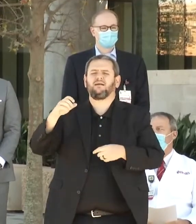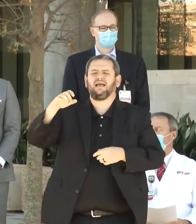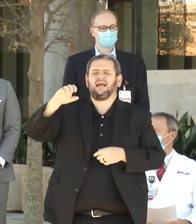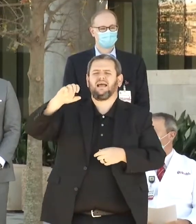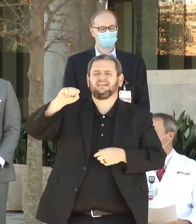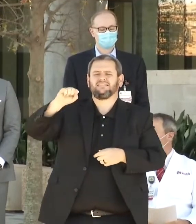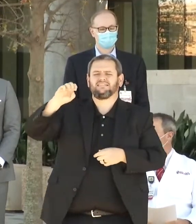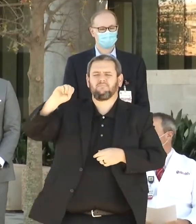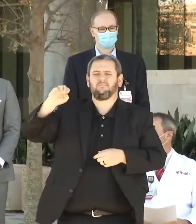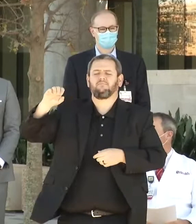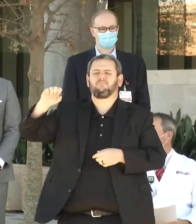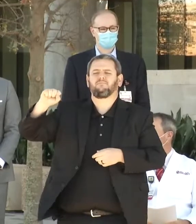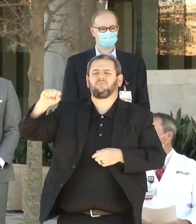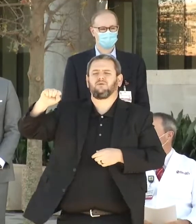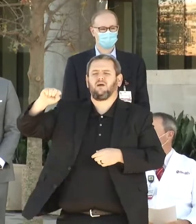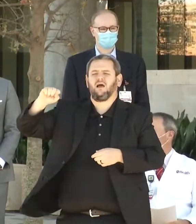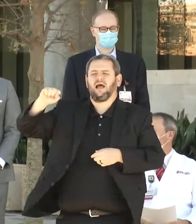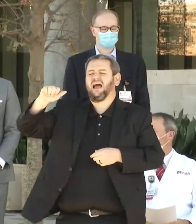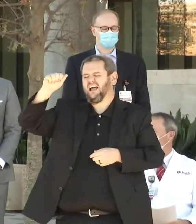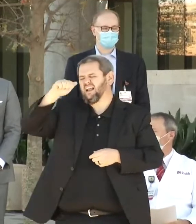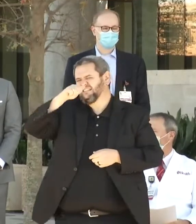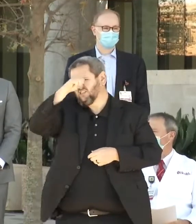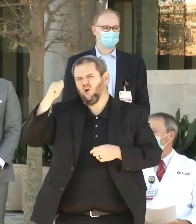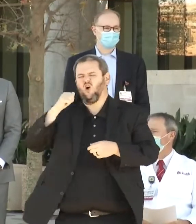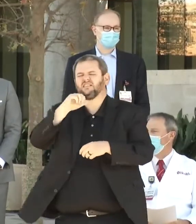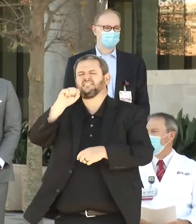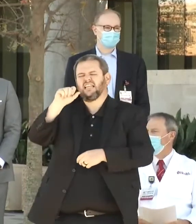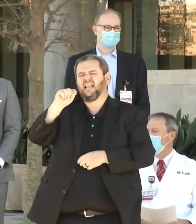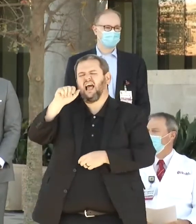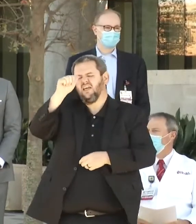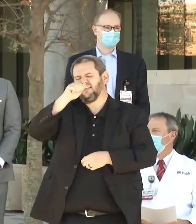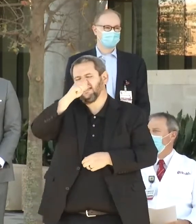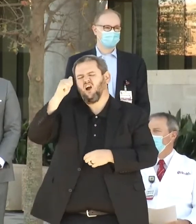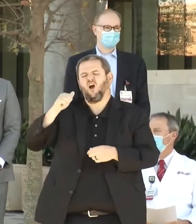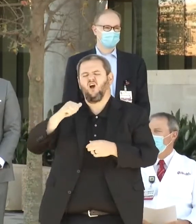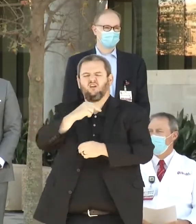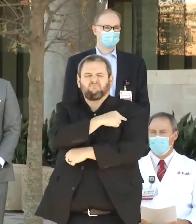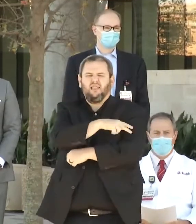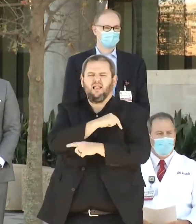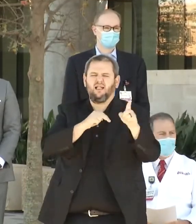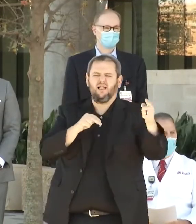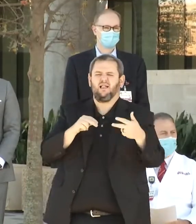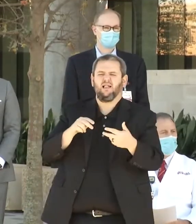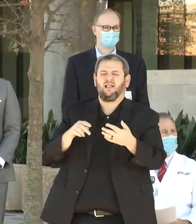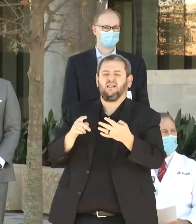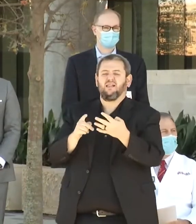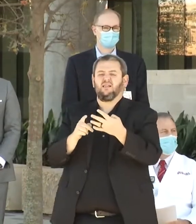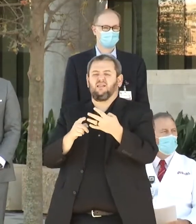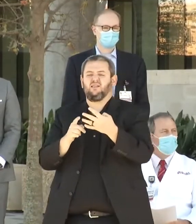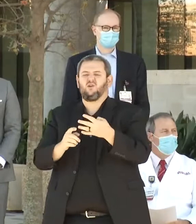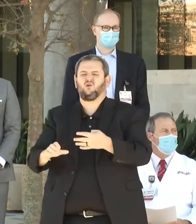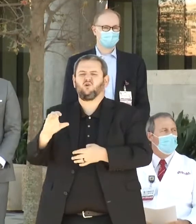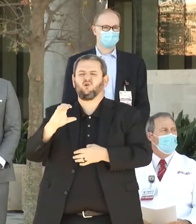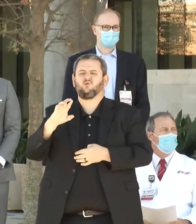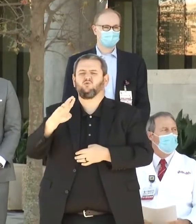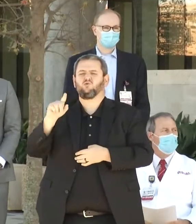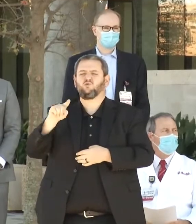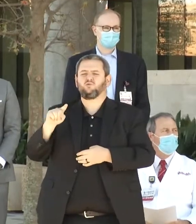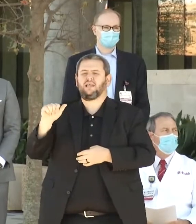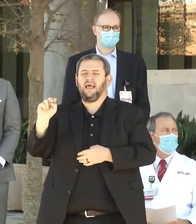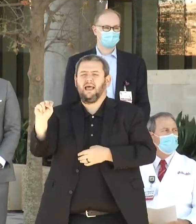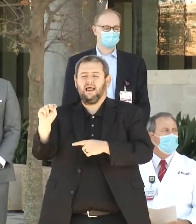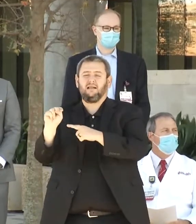Vice President of Mercy Health. Dr. Jeff Cruzon, President of Integris Medical Group, and